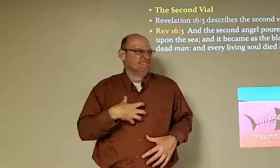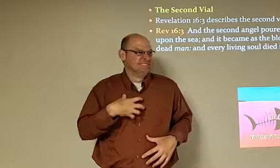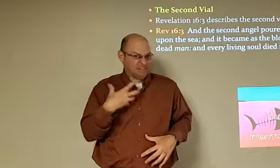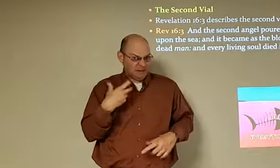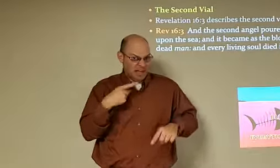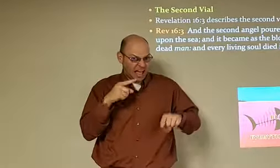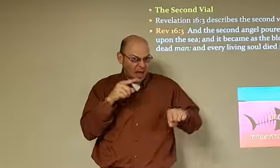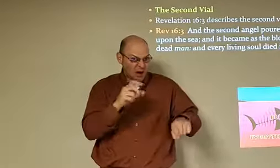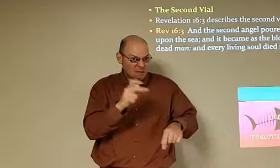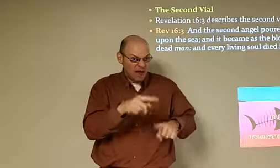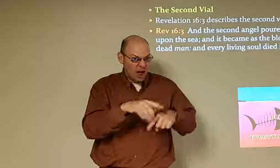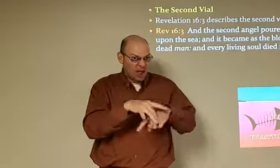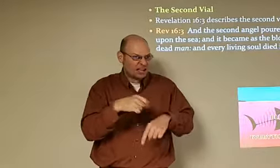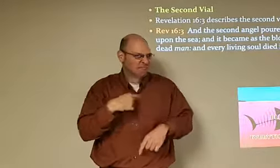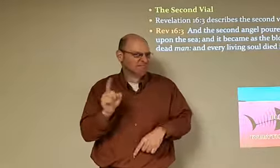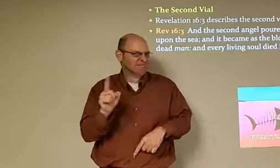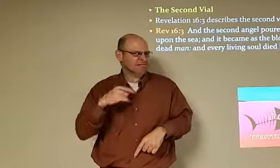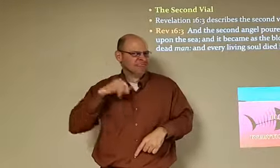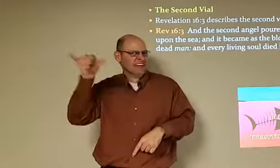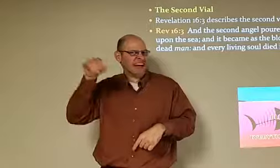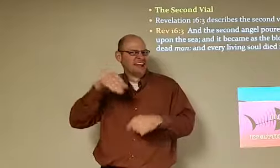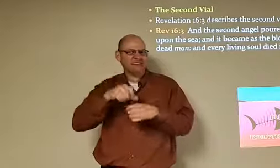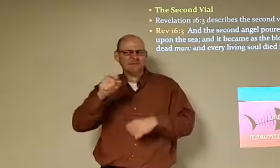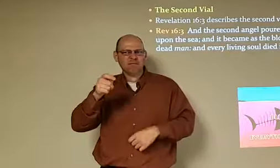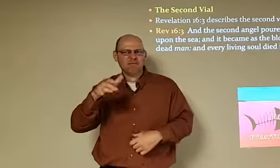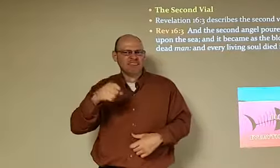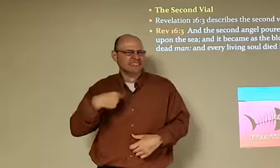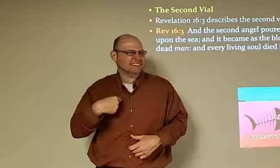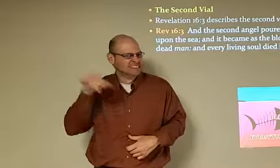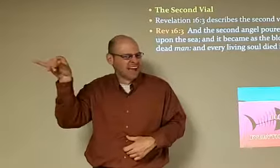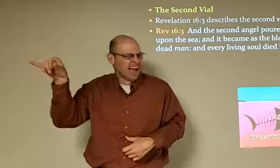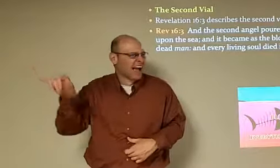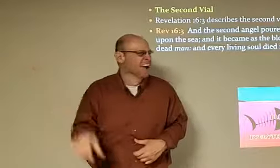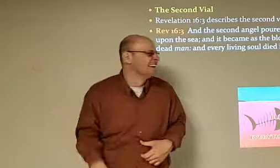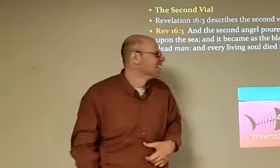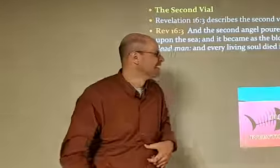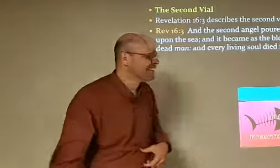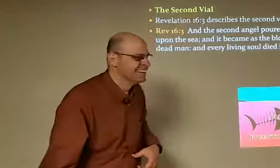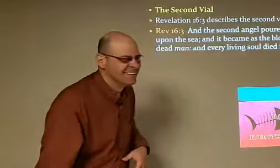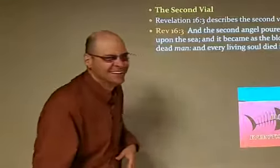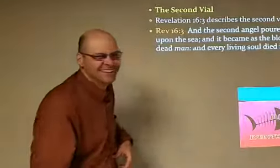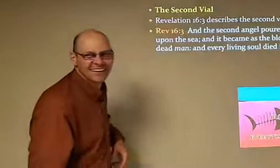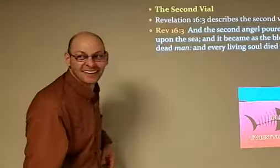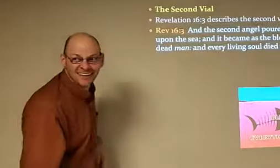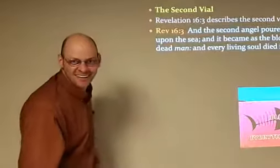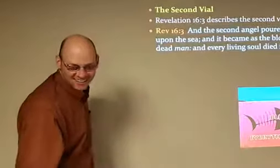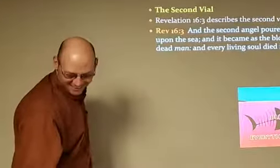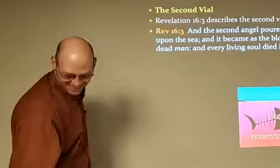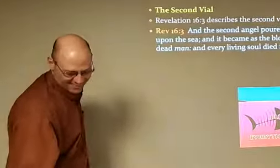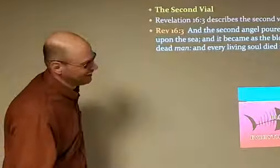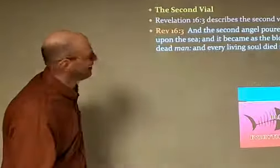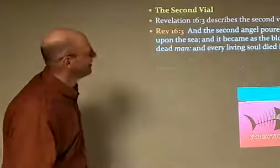to be disgusting. You gonna come back on Earth? No, not me. Stay there. Space.